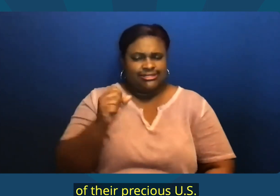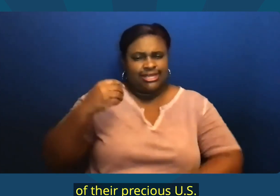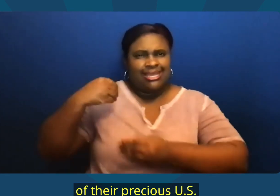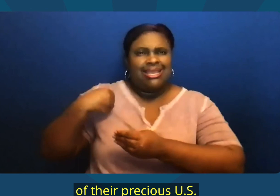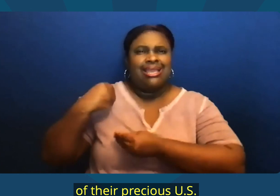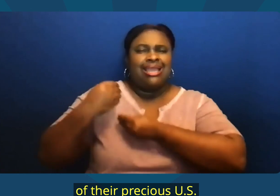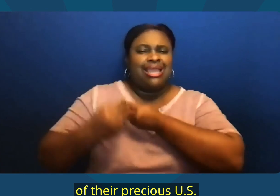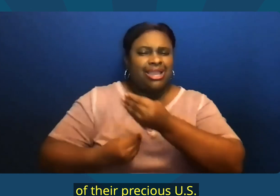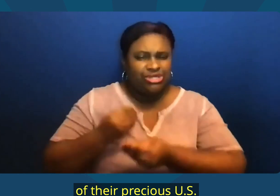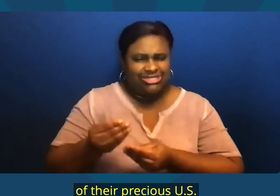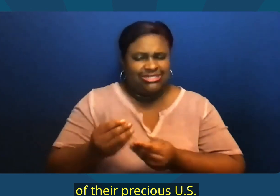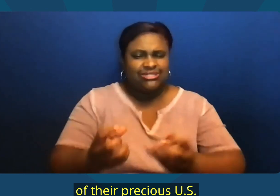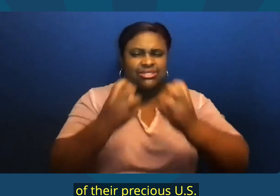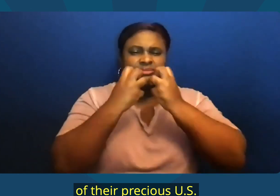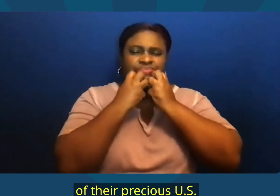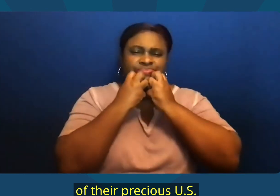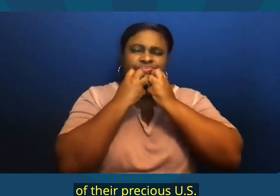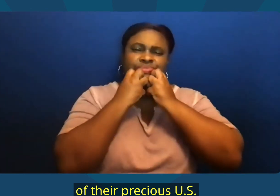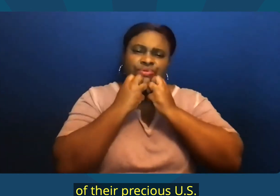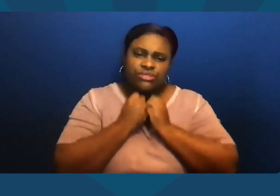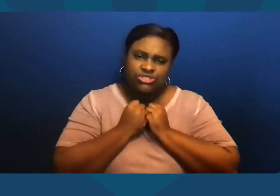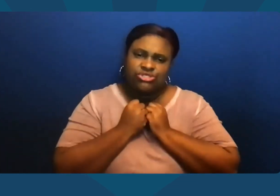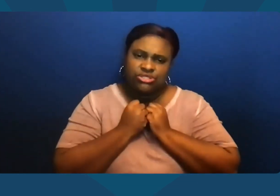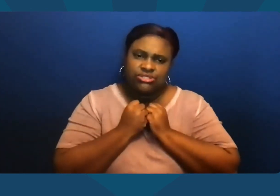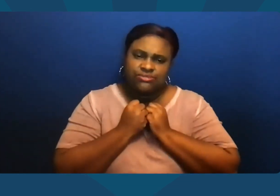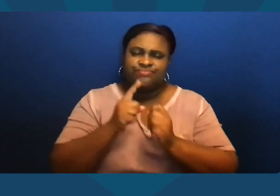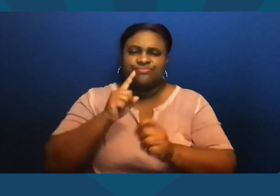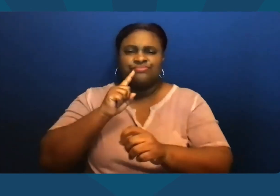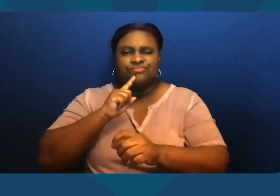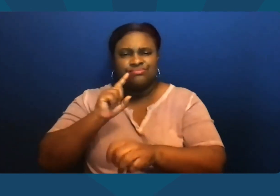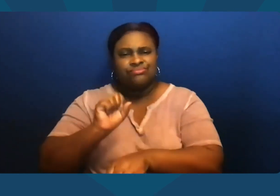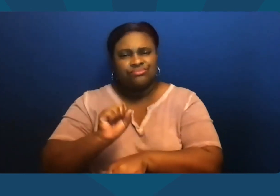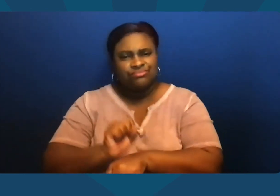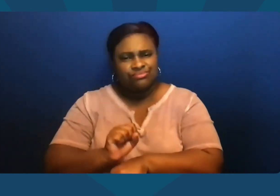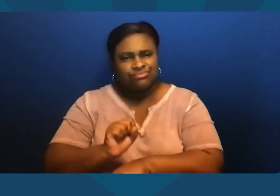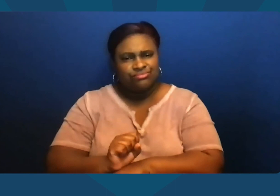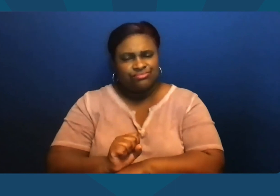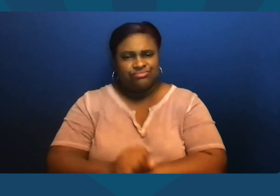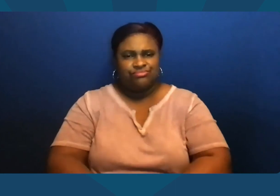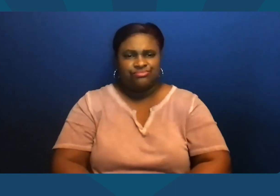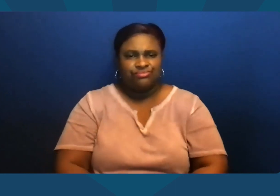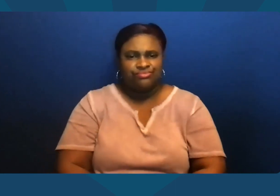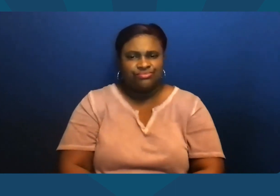heritage depends on it. It does.